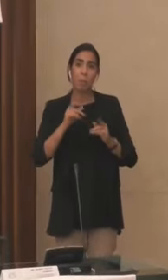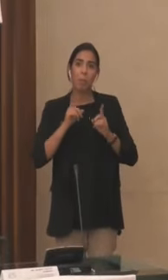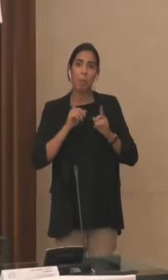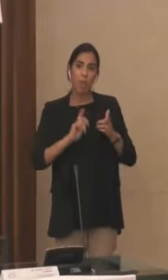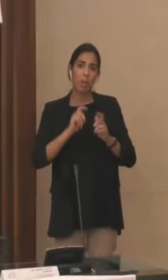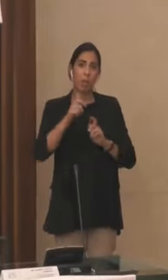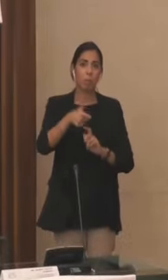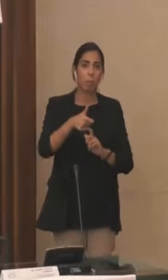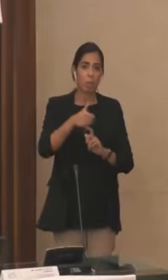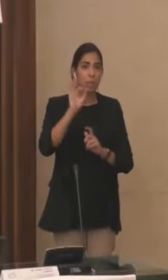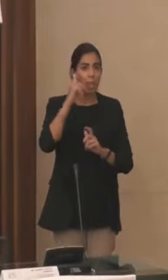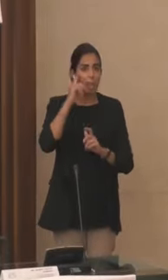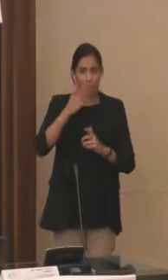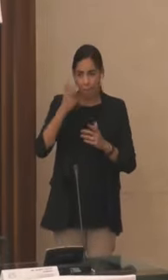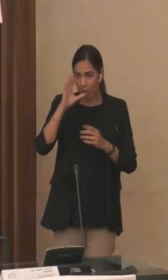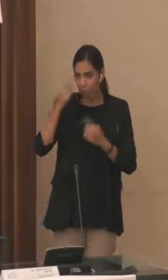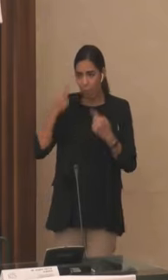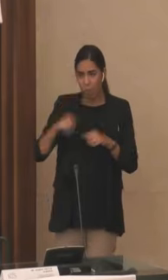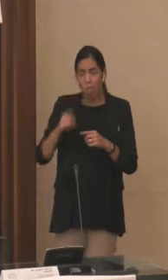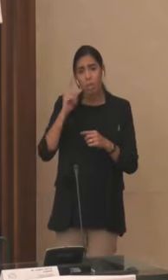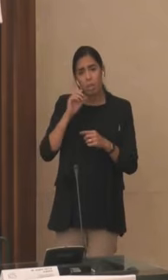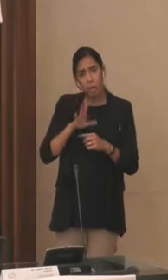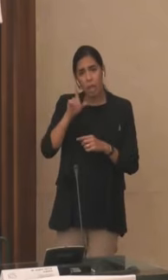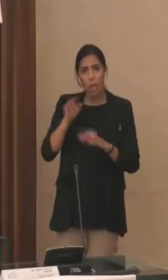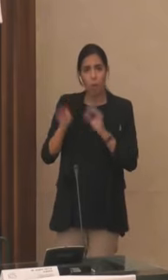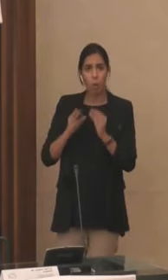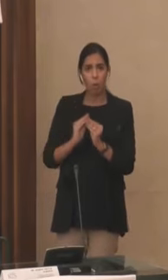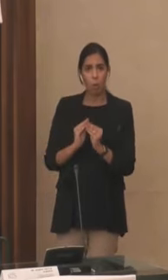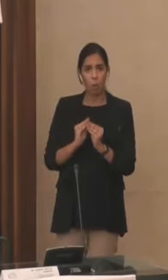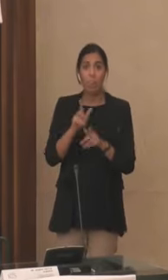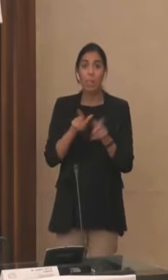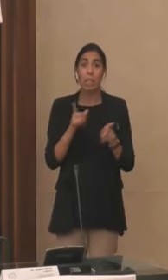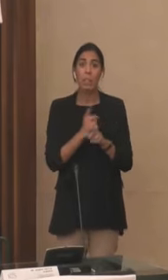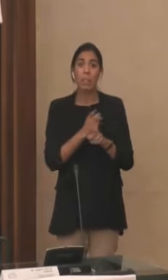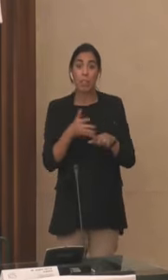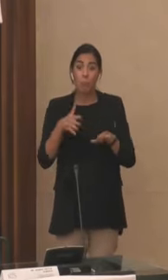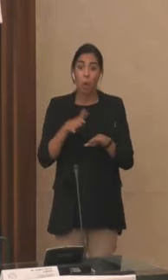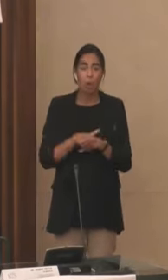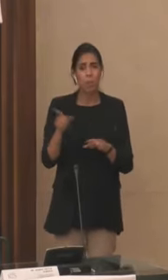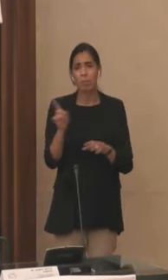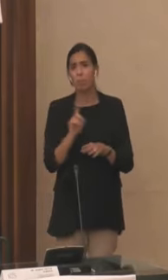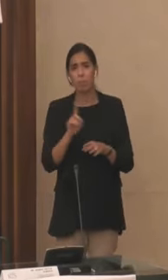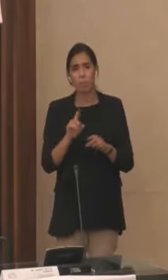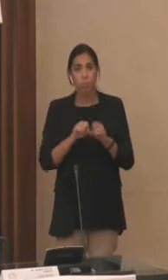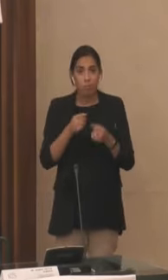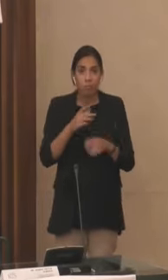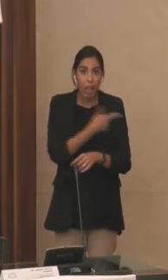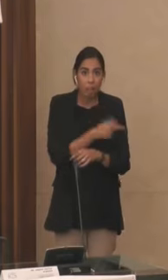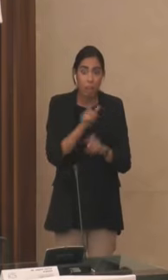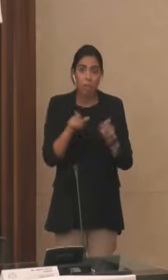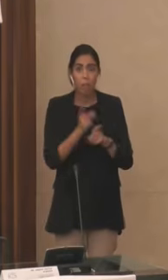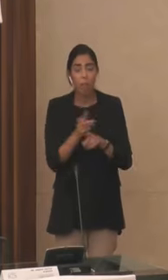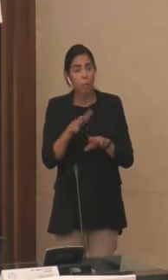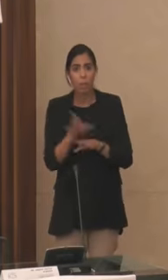Nobody has to die because of vaccine. If I have a child